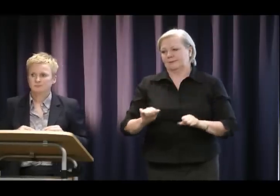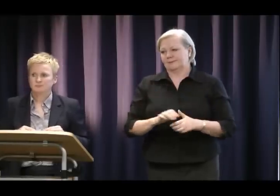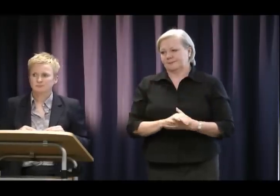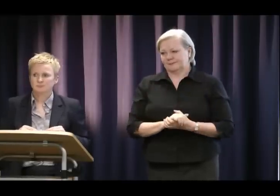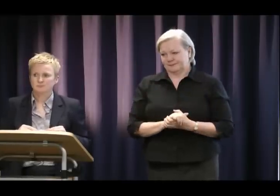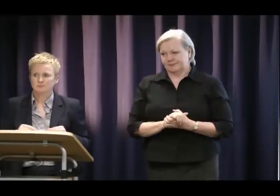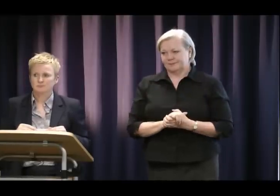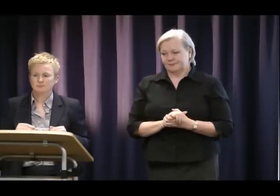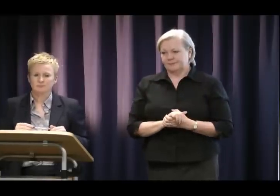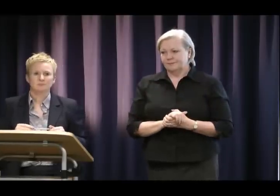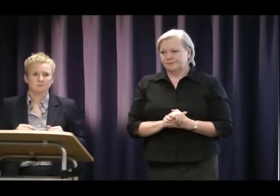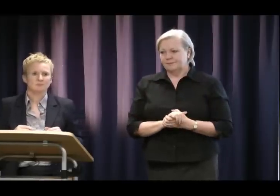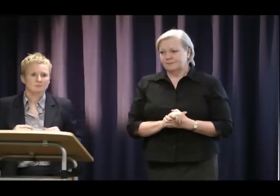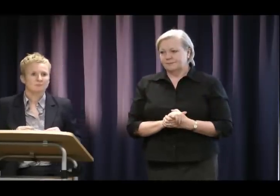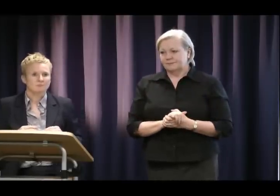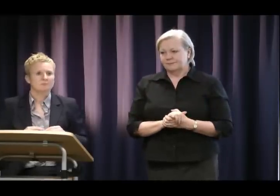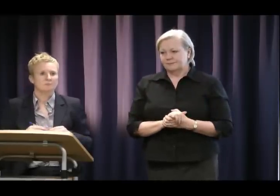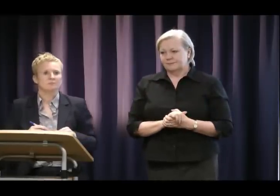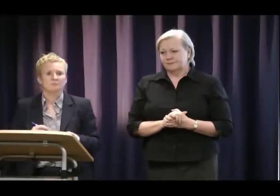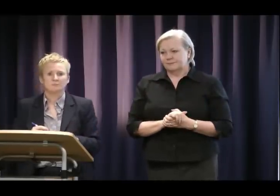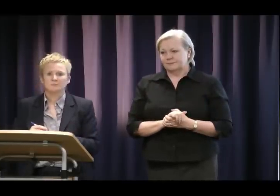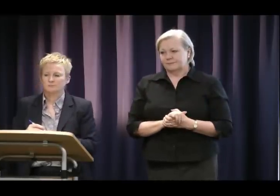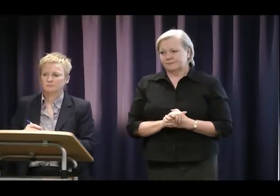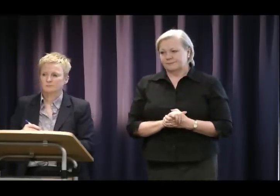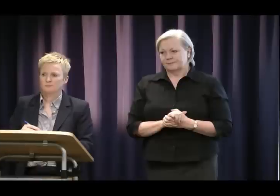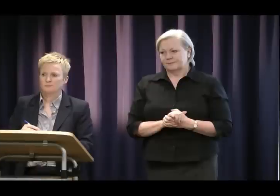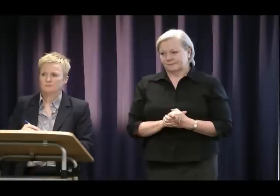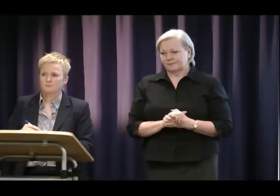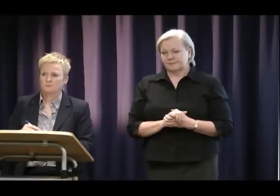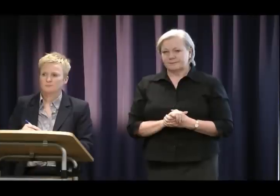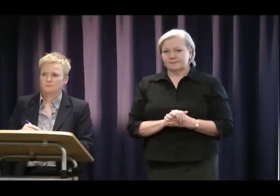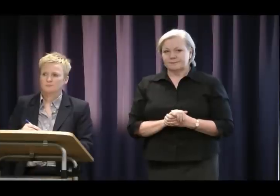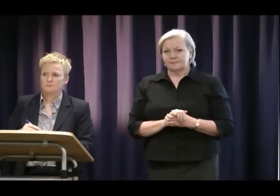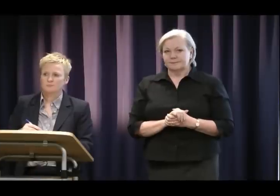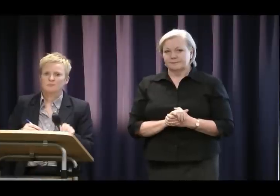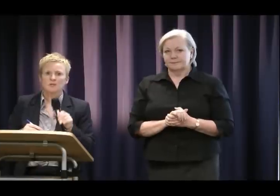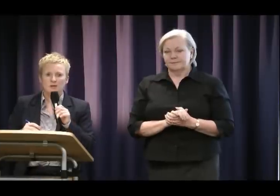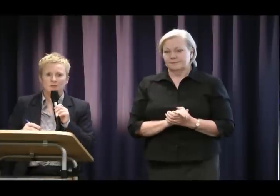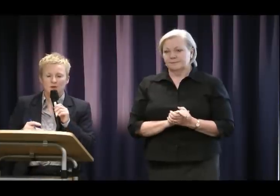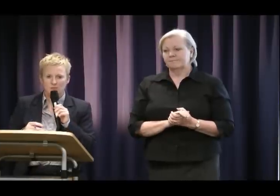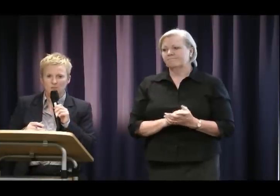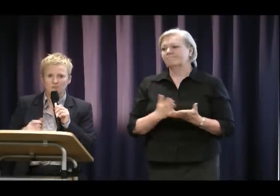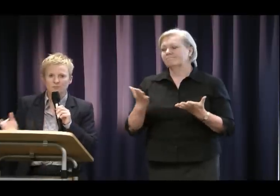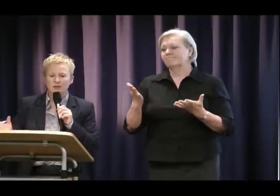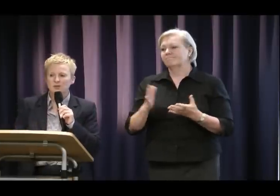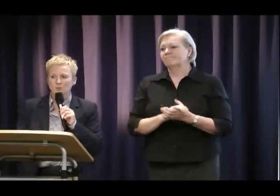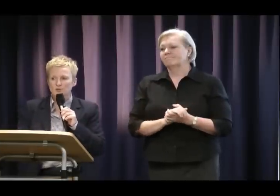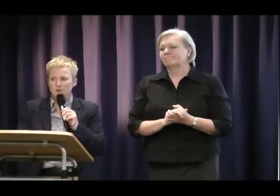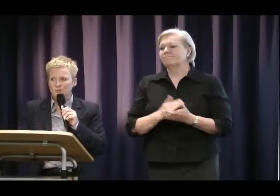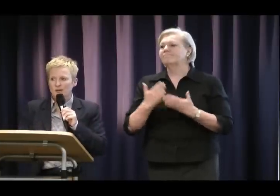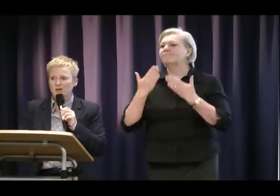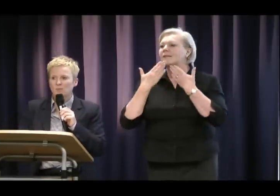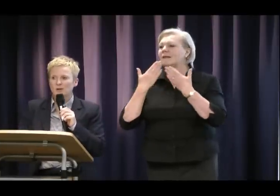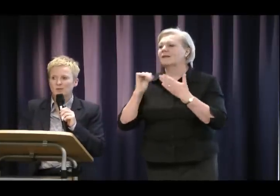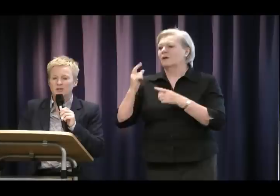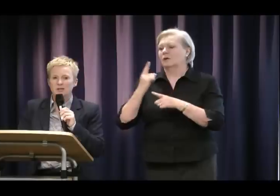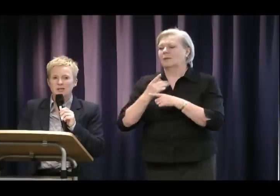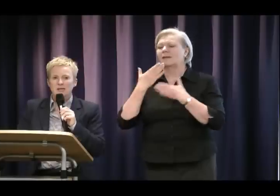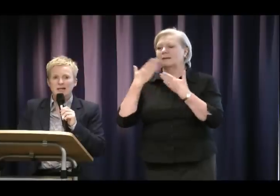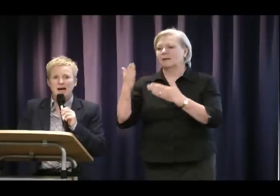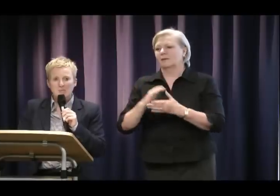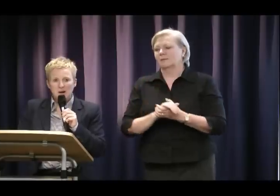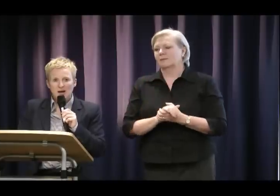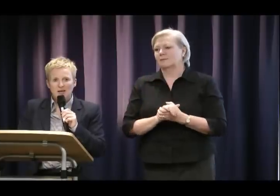They would abuse the system. Well, there will be people who abuse the system. Yes, thank you also for that comment. I